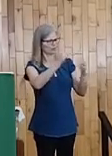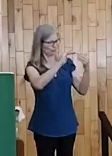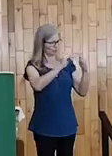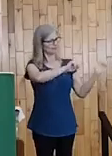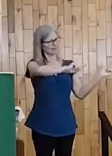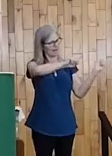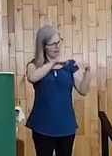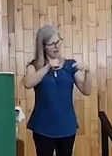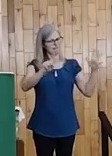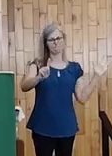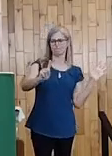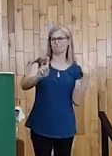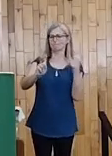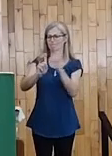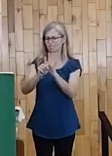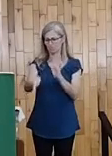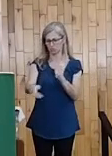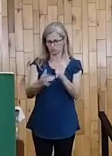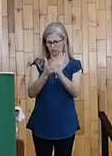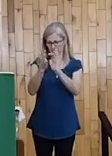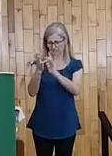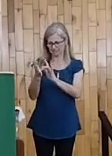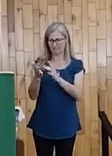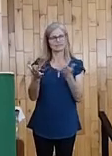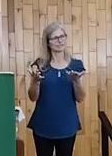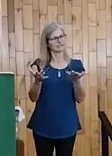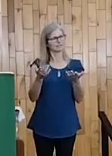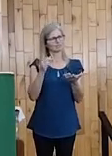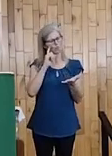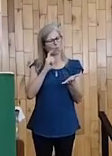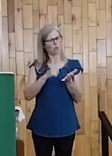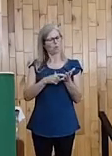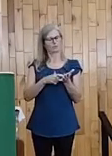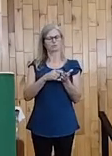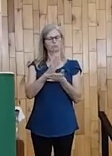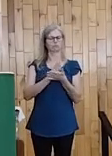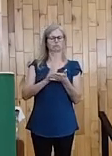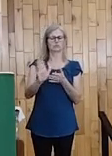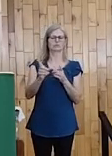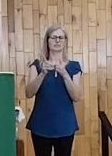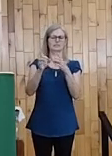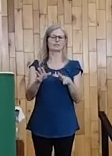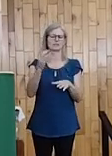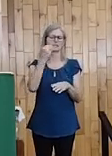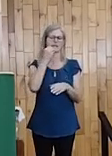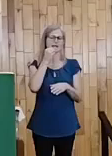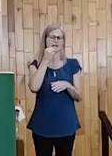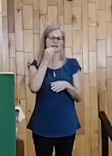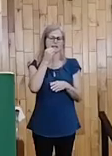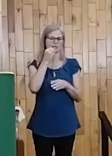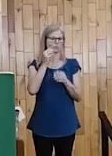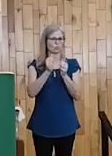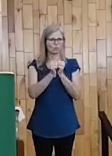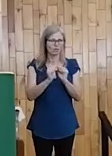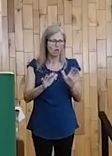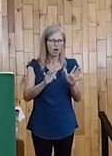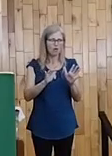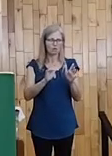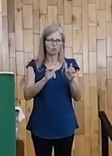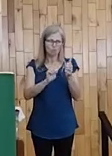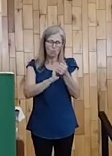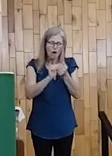Jesus, they observed that some of his disciples ate their meals with unclean,